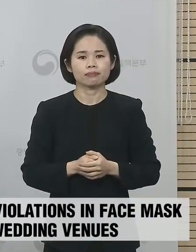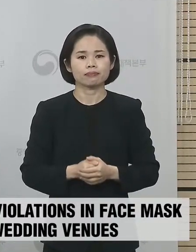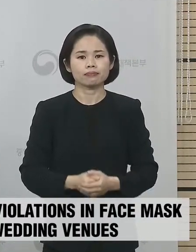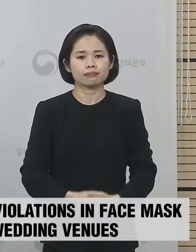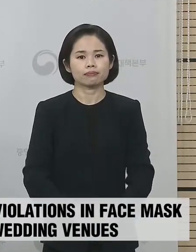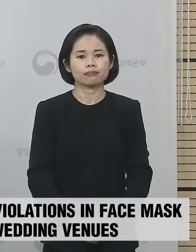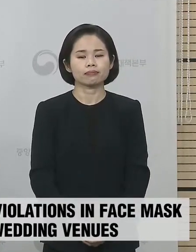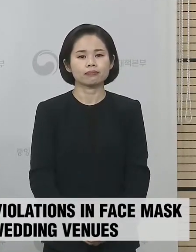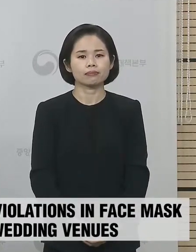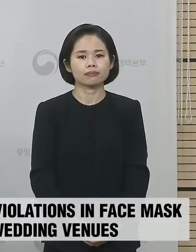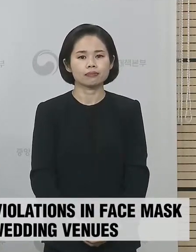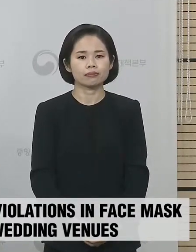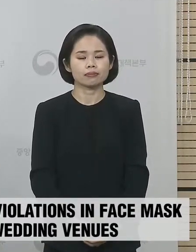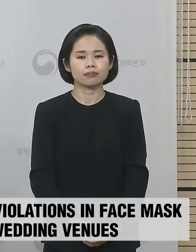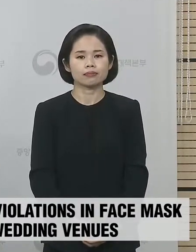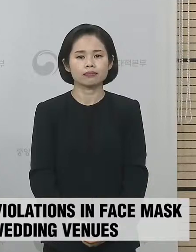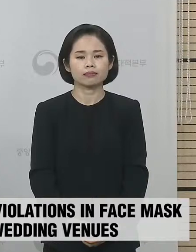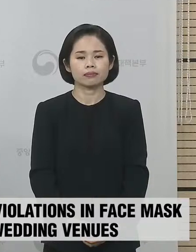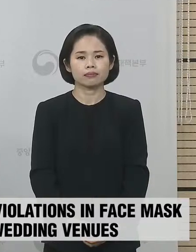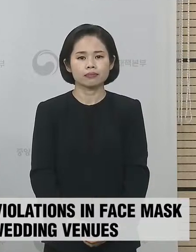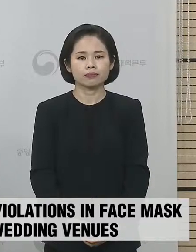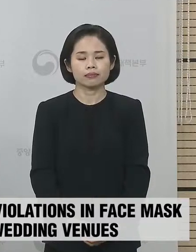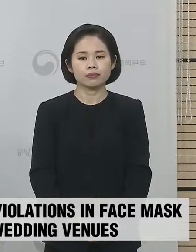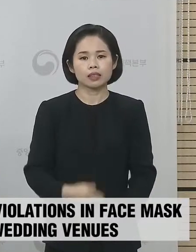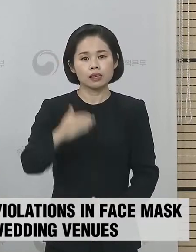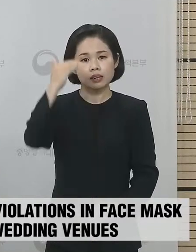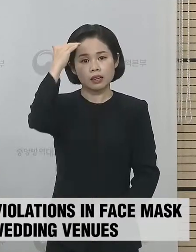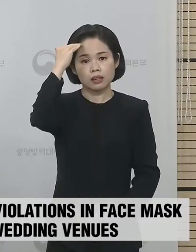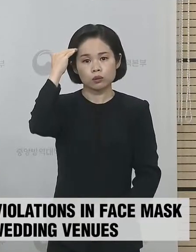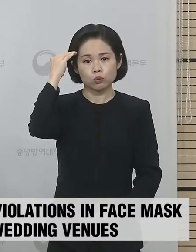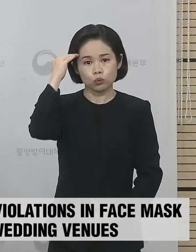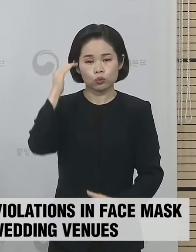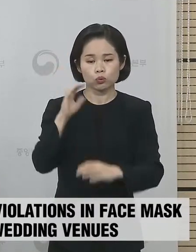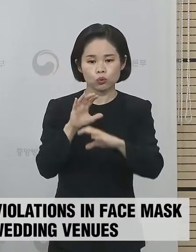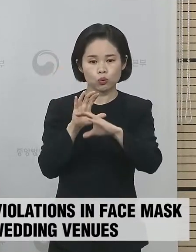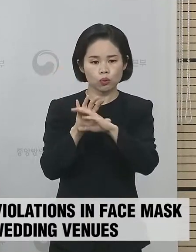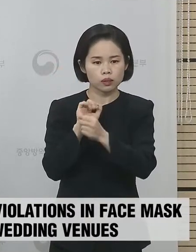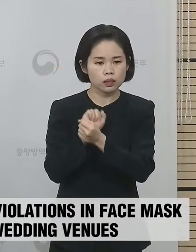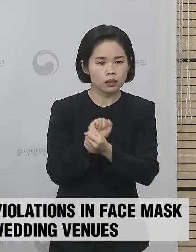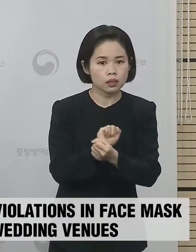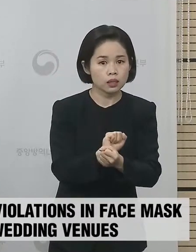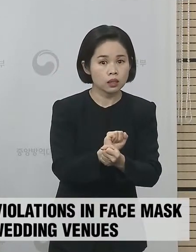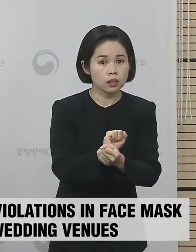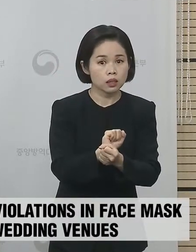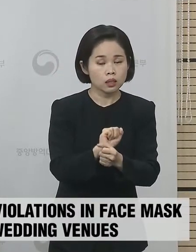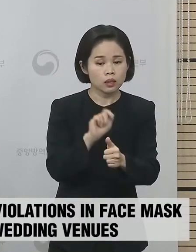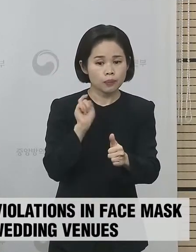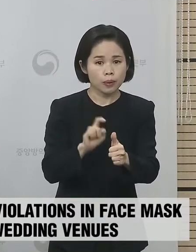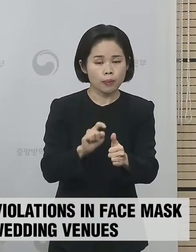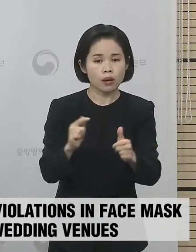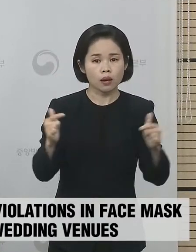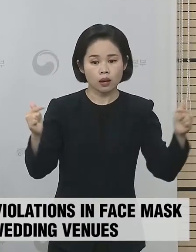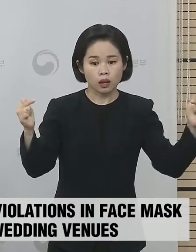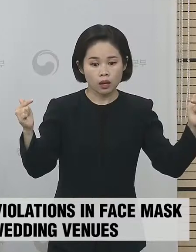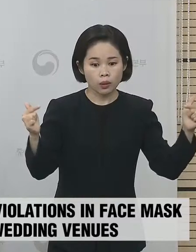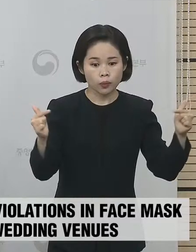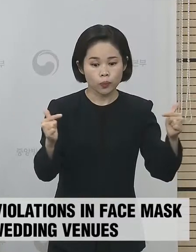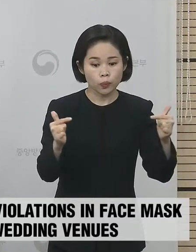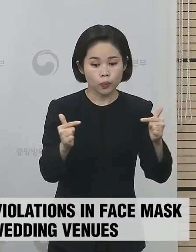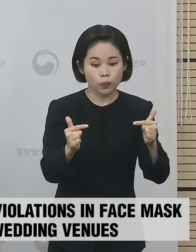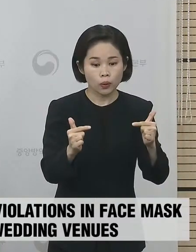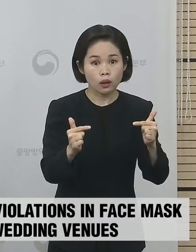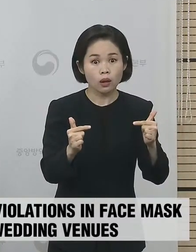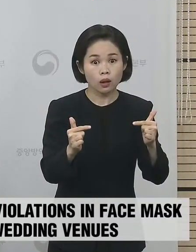And last but not least, we would like to note the following. Here in South Korea, COVID-19 is continuing